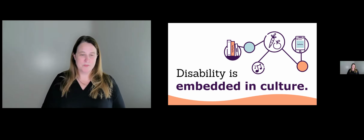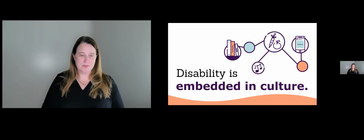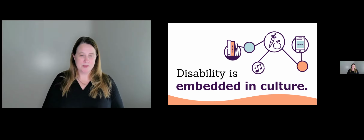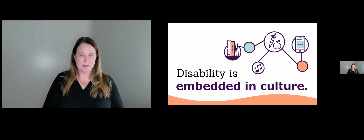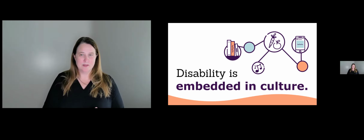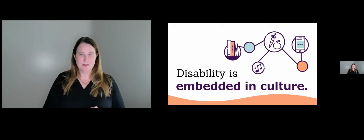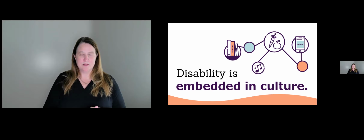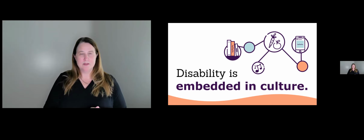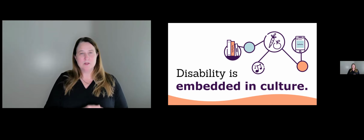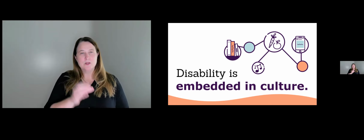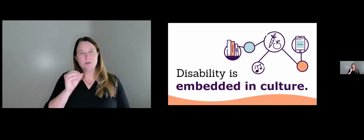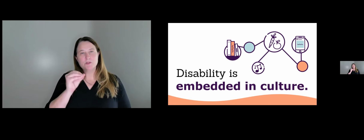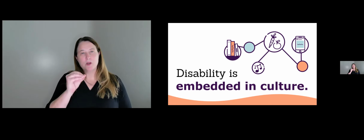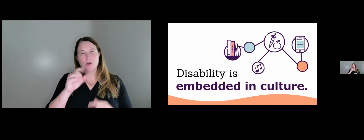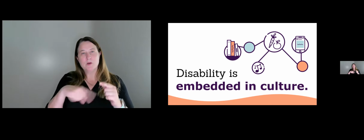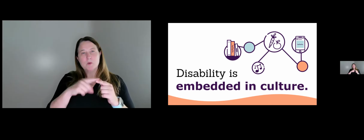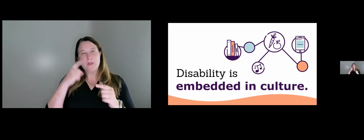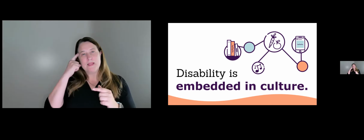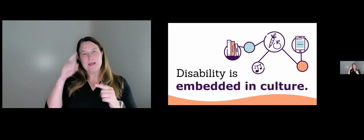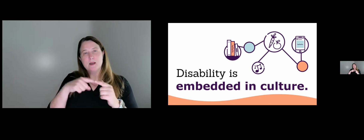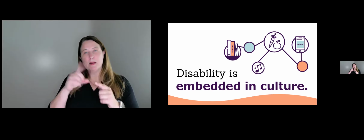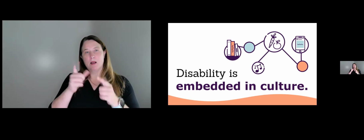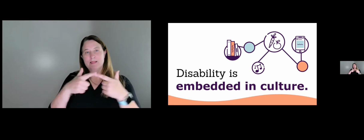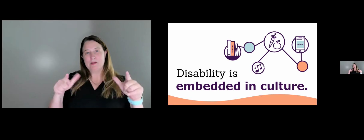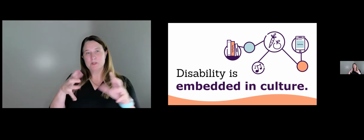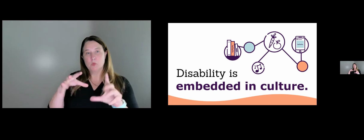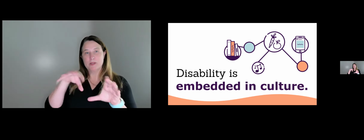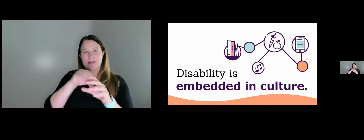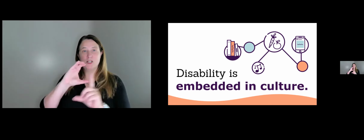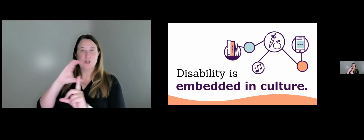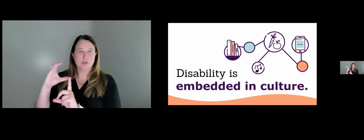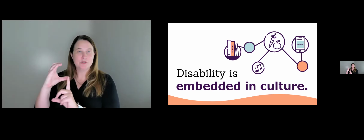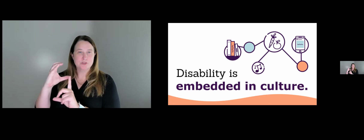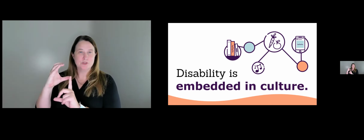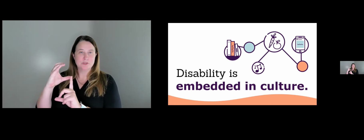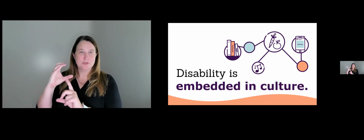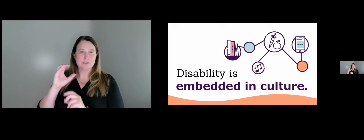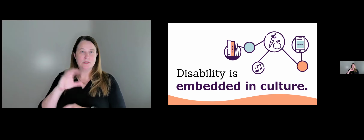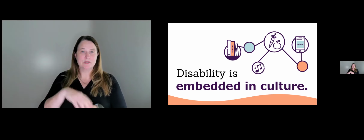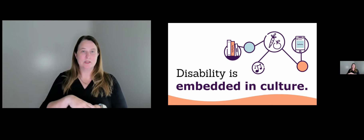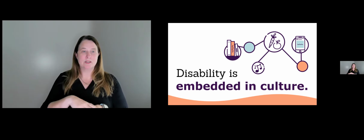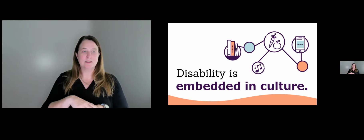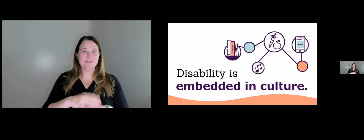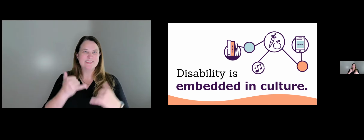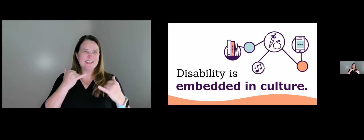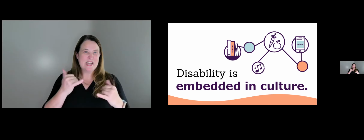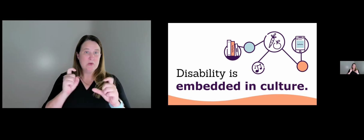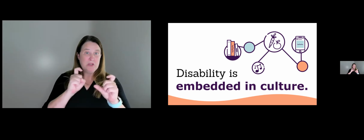and what we are sharing about. So when we think about language within